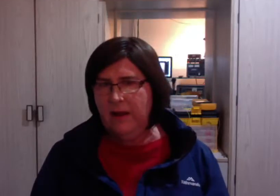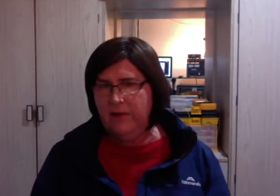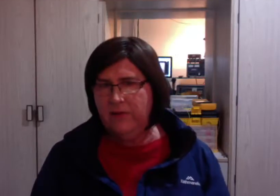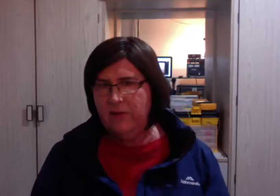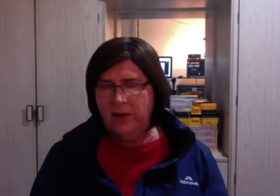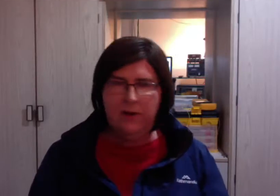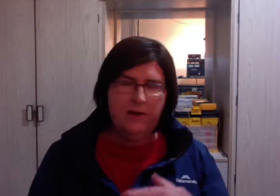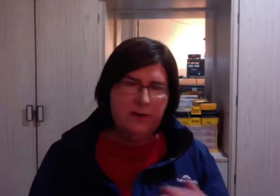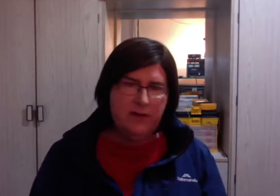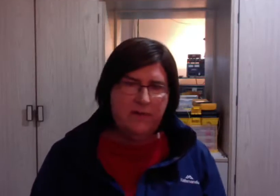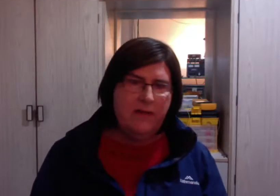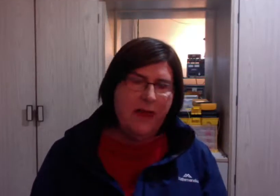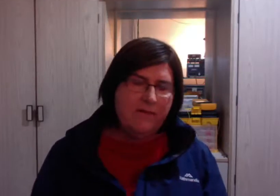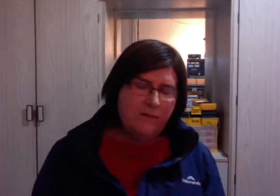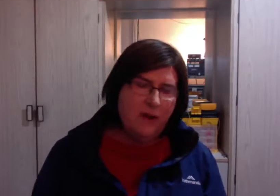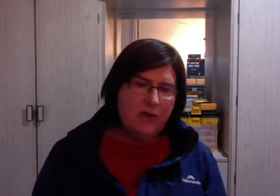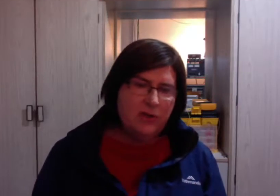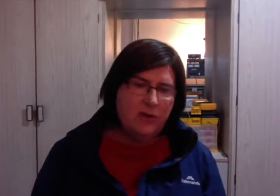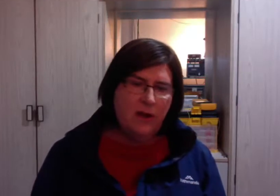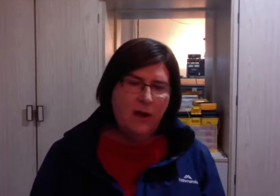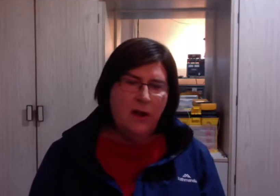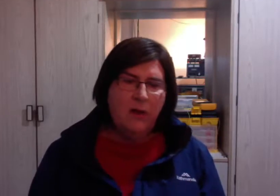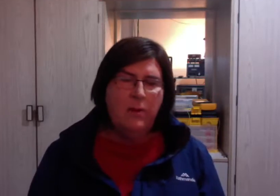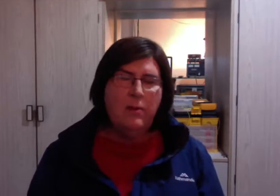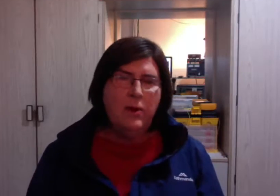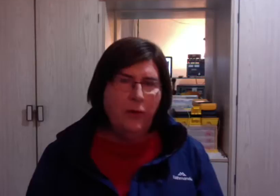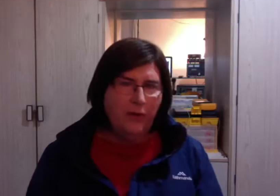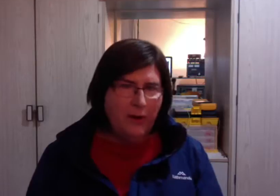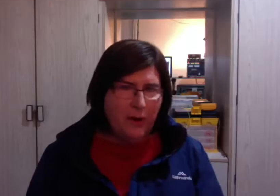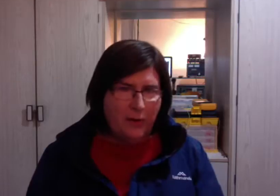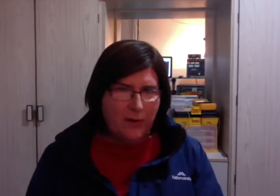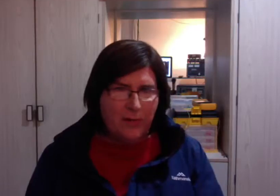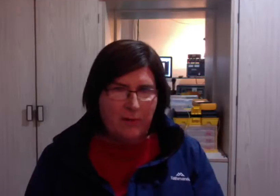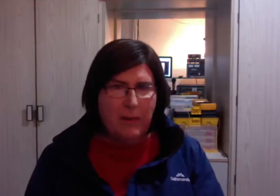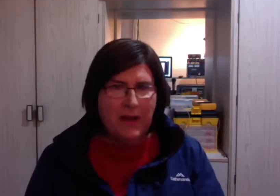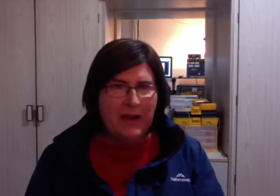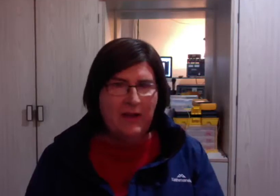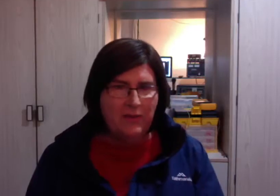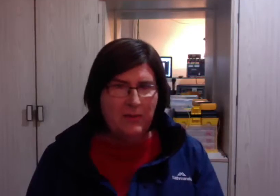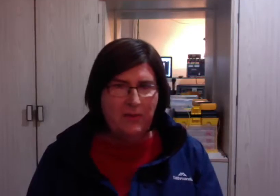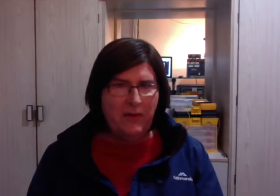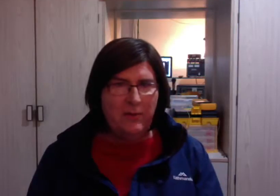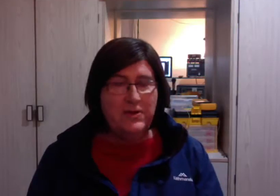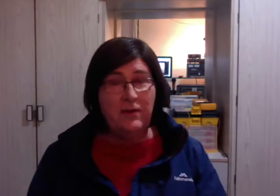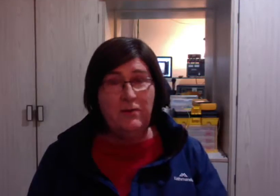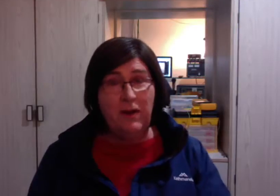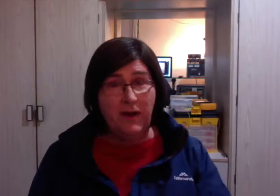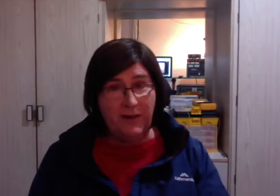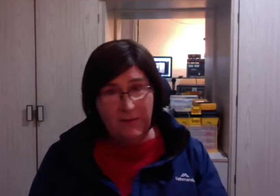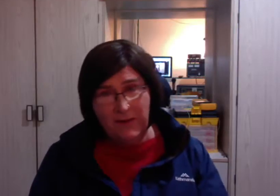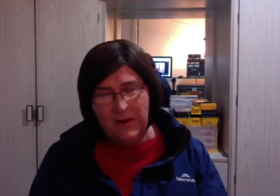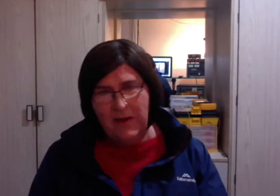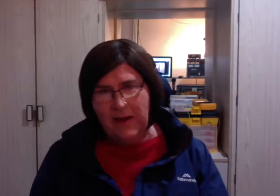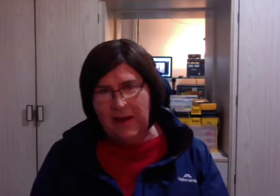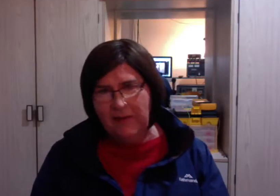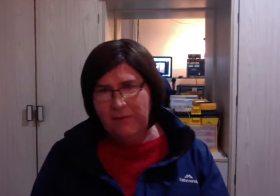us is not only do we give you that information, but we also go to the trouble of planning our trips so that we don't arrive at the